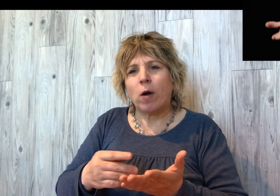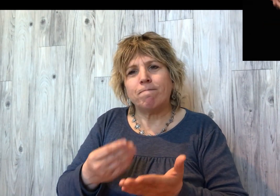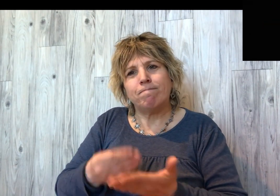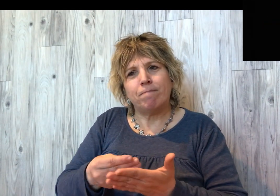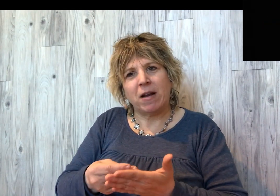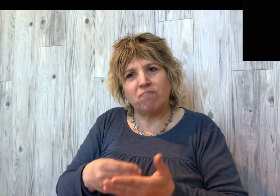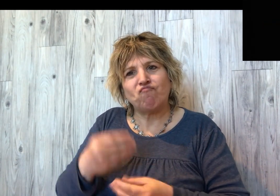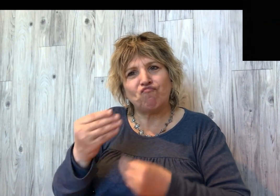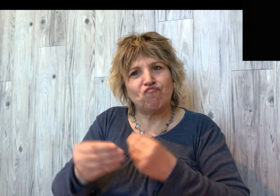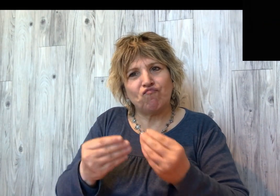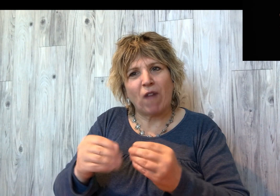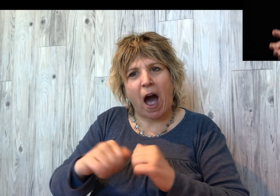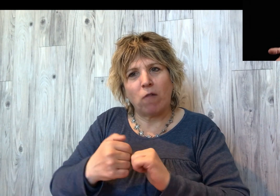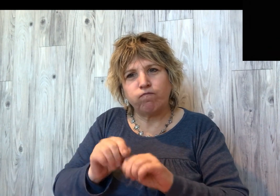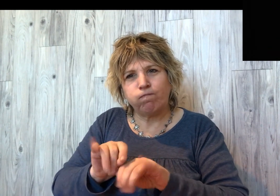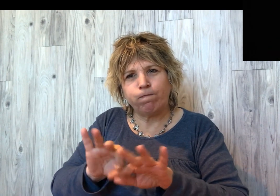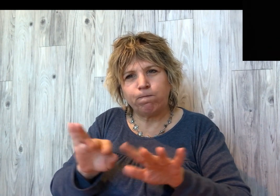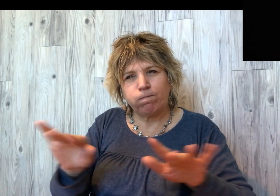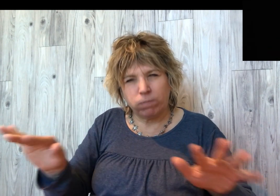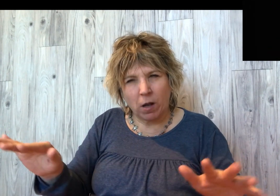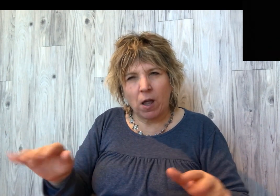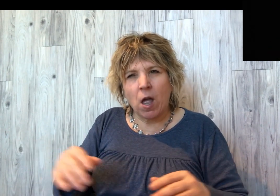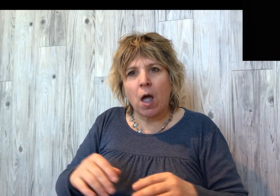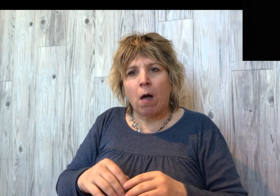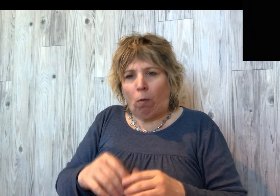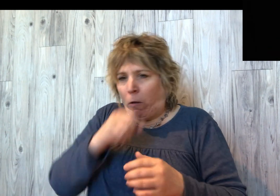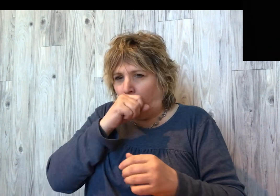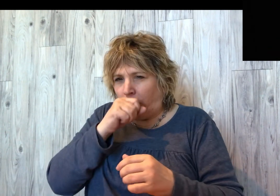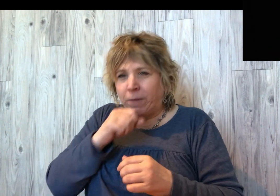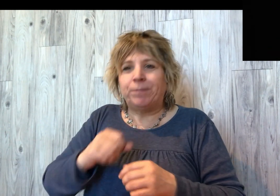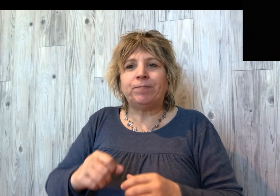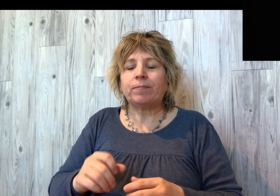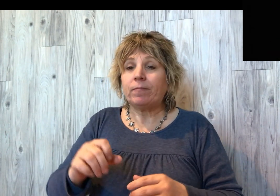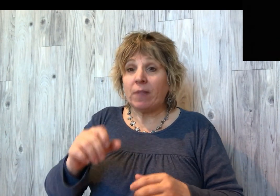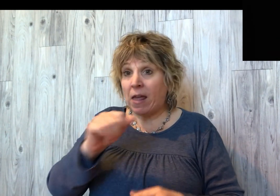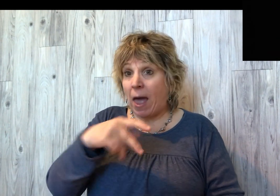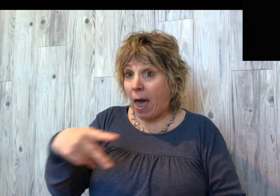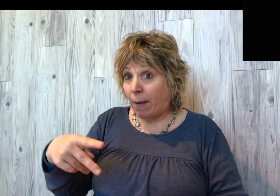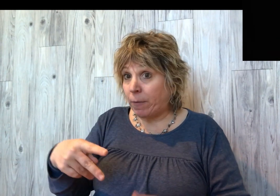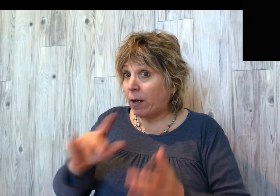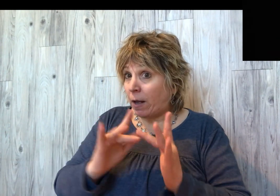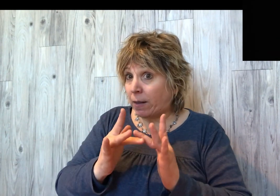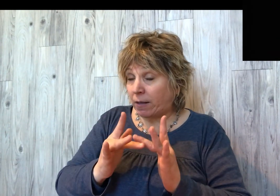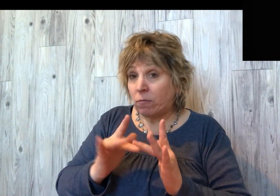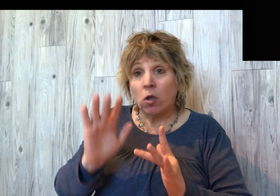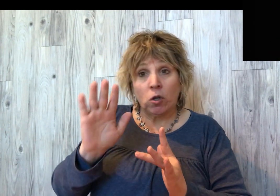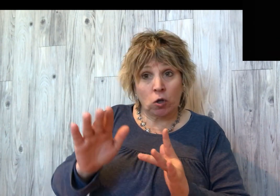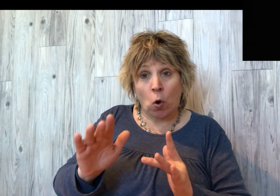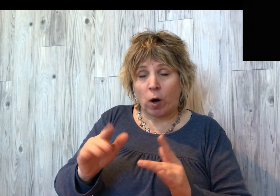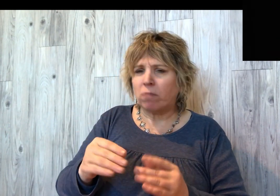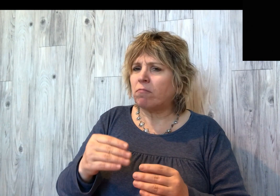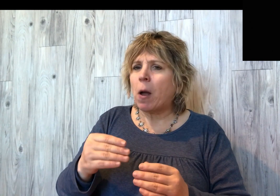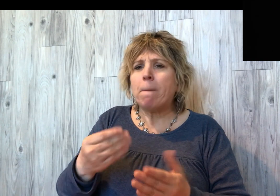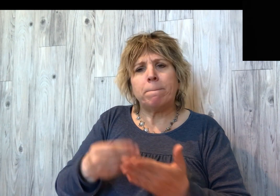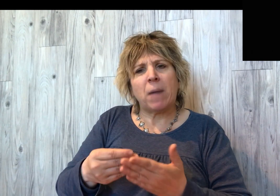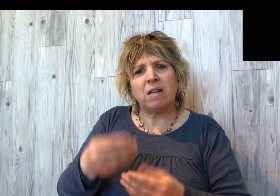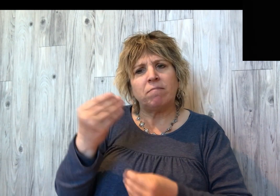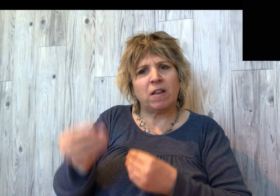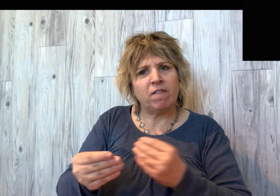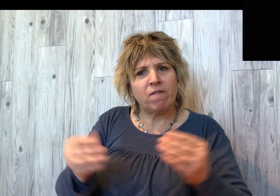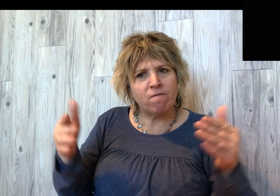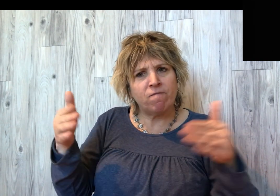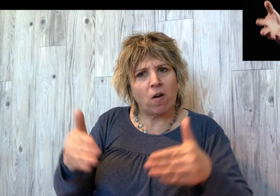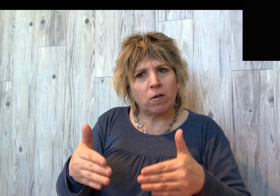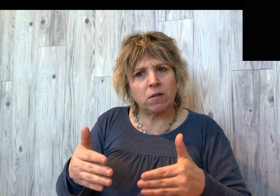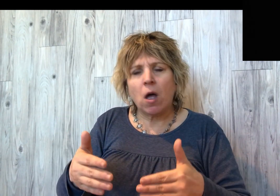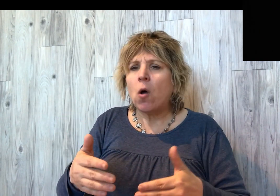your generosity is making a difference. As you pour into Pure Heart Church, whether in the app or online, is what is your giving going